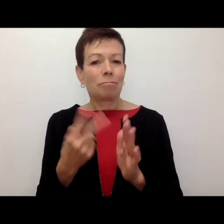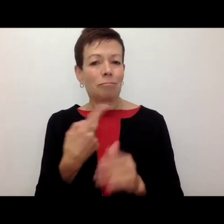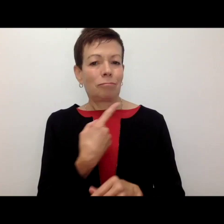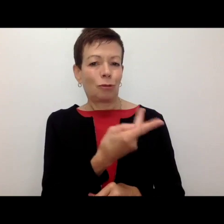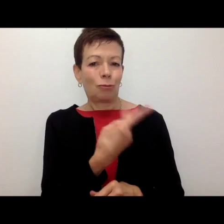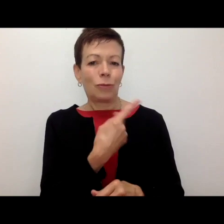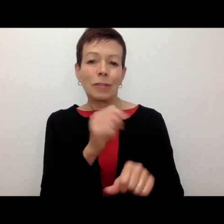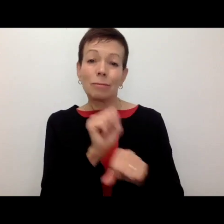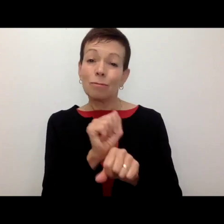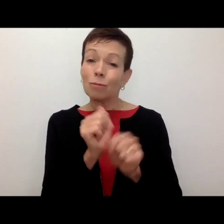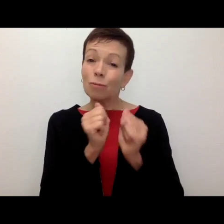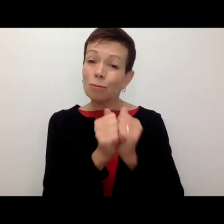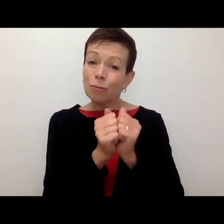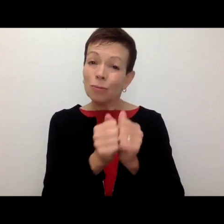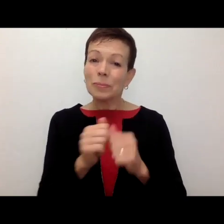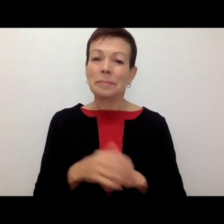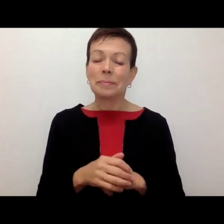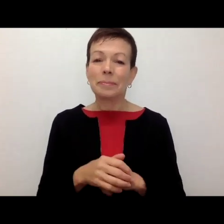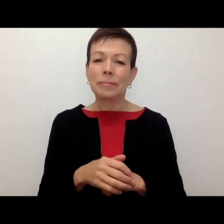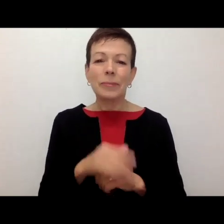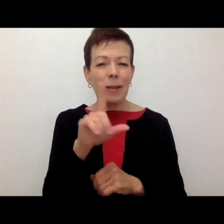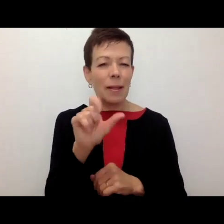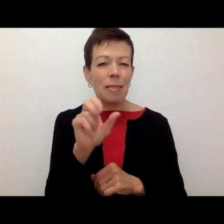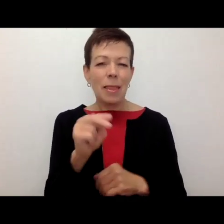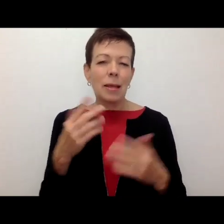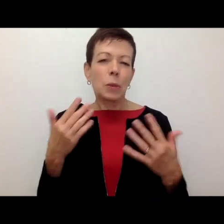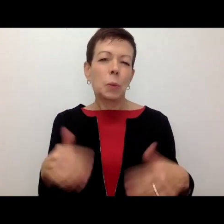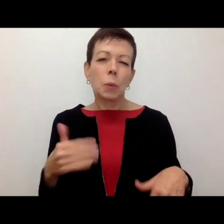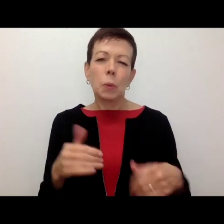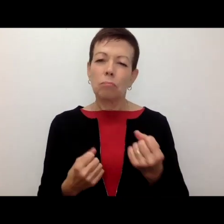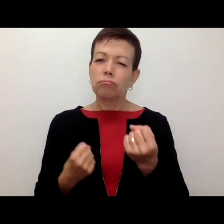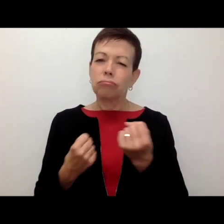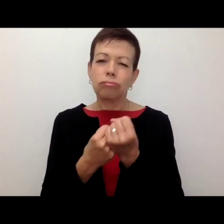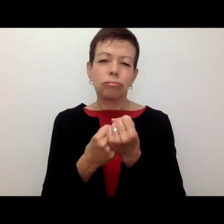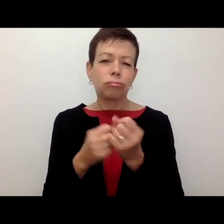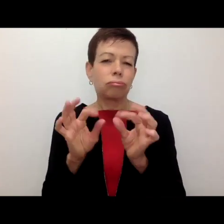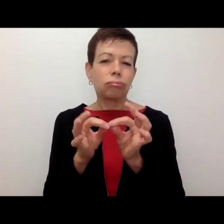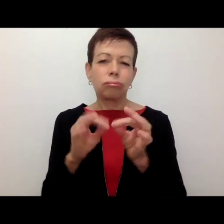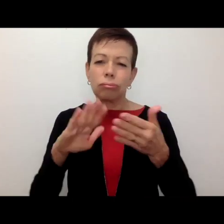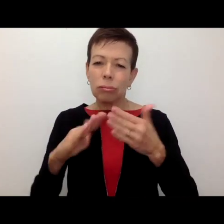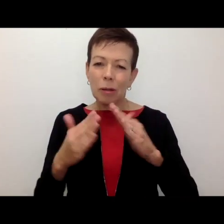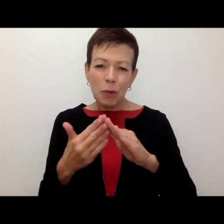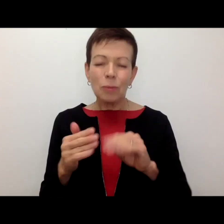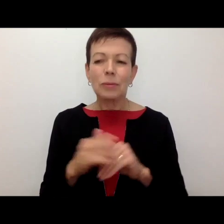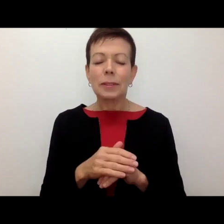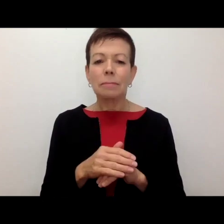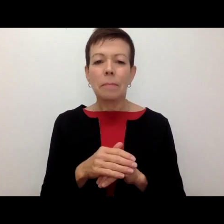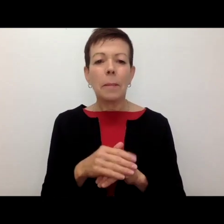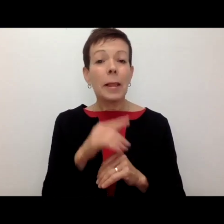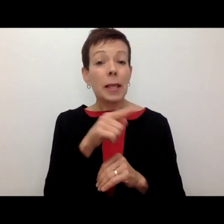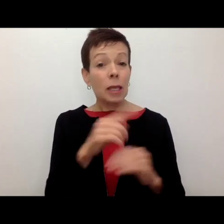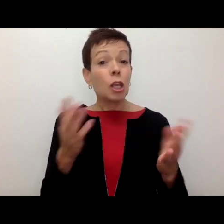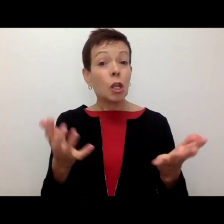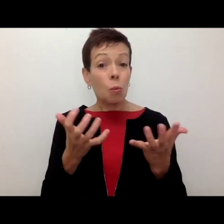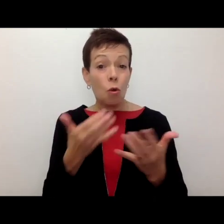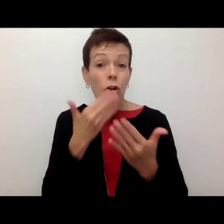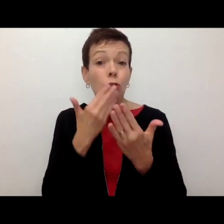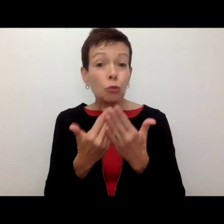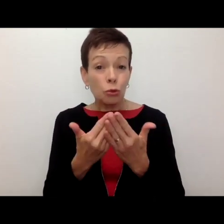an opportunity to work closely together again. Len was tremendously supportive of the interpreting community. He wanted